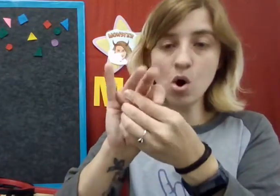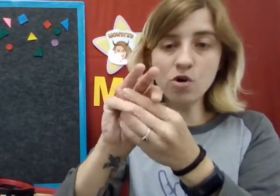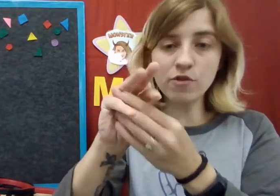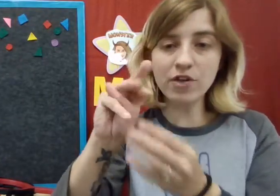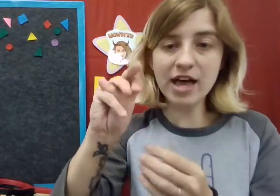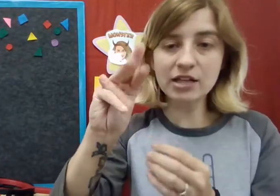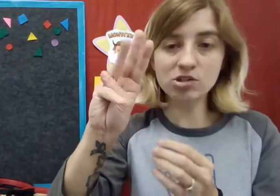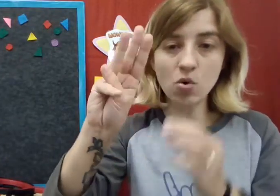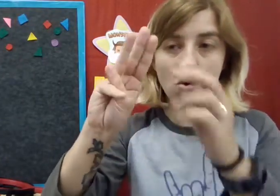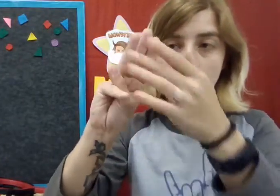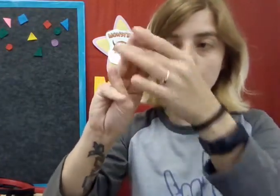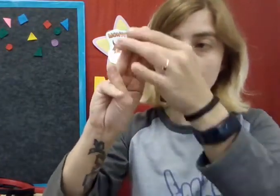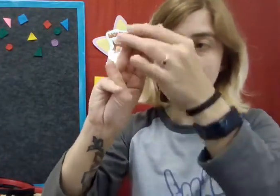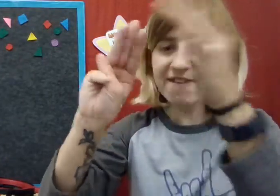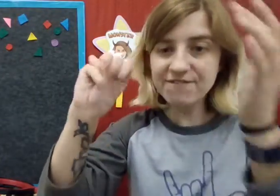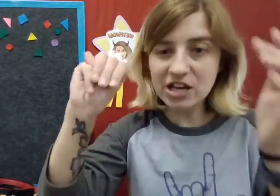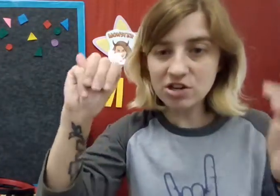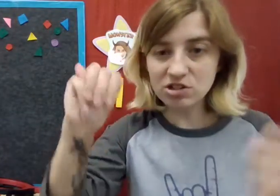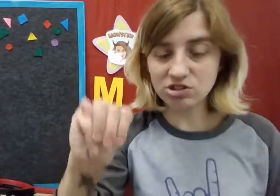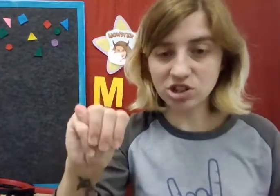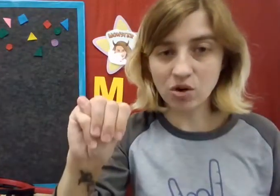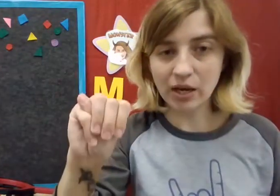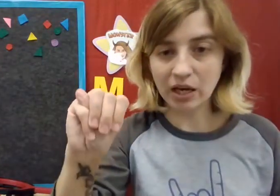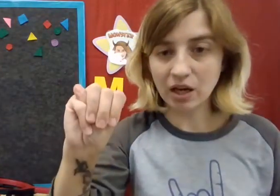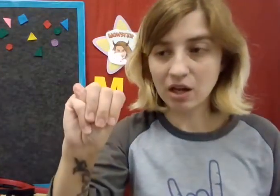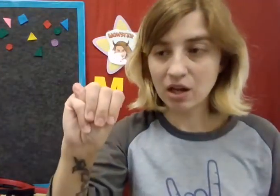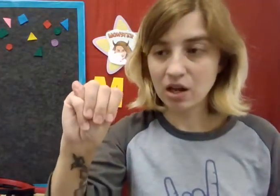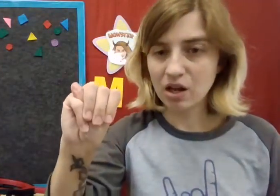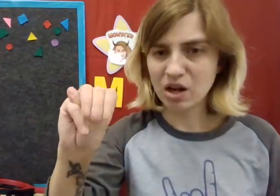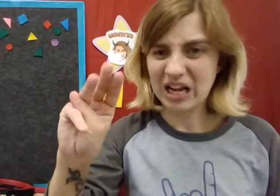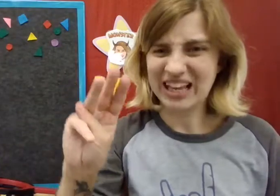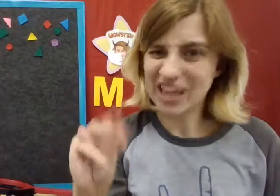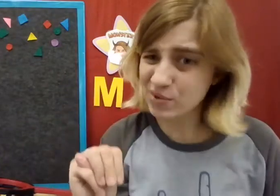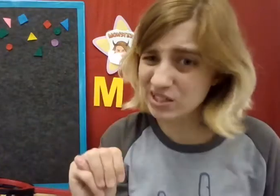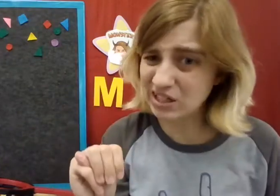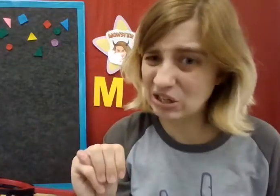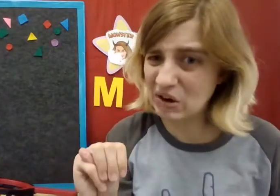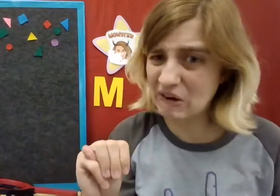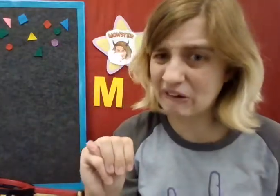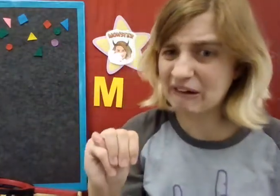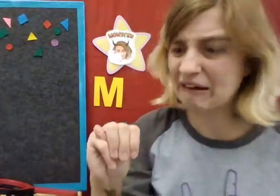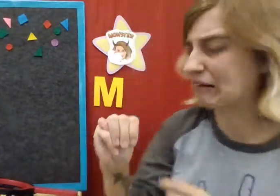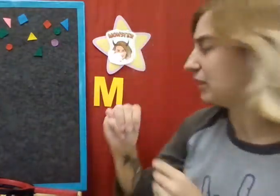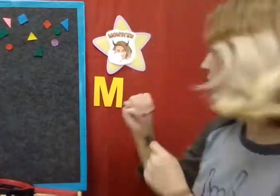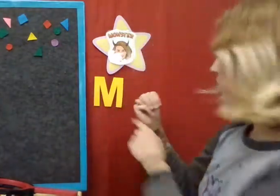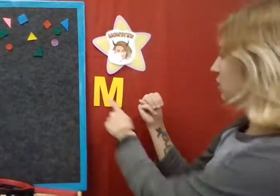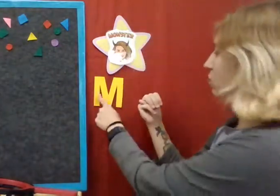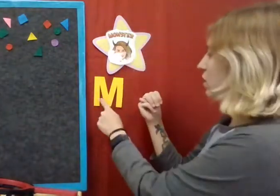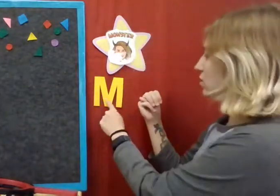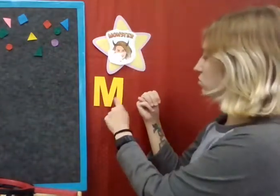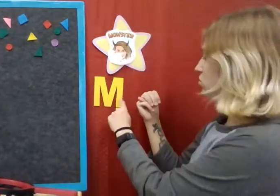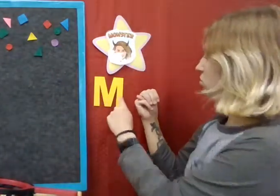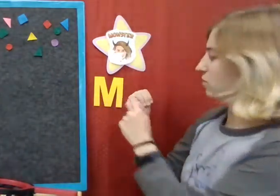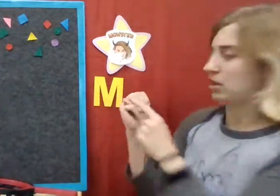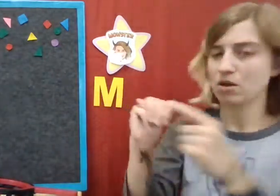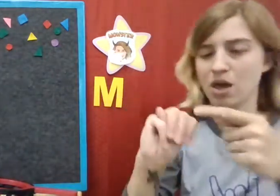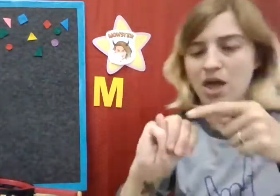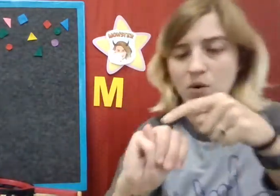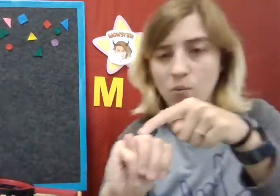over that. So three fingers are showing. That one's a little hard, huh? See, one, two, three, and